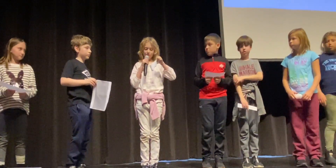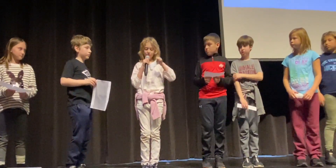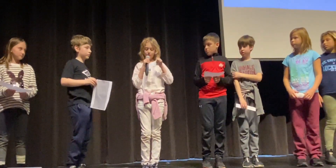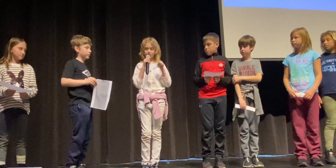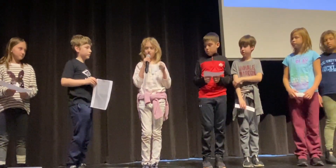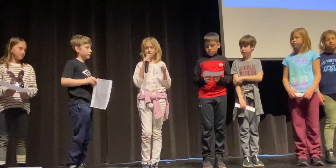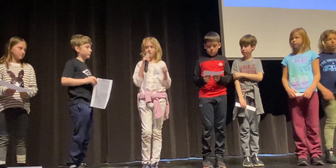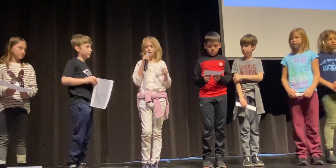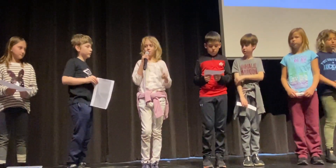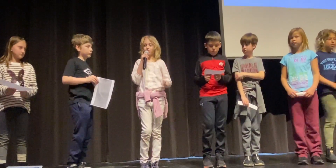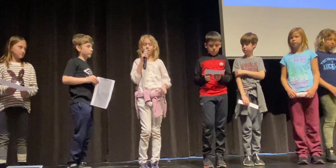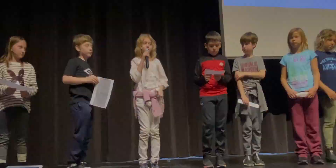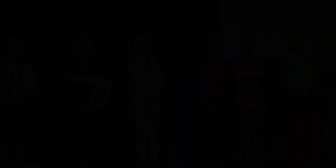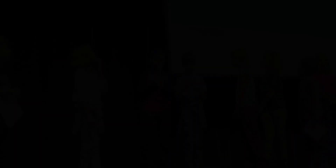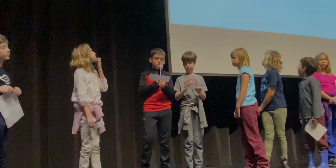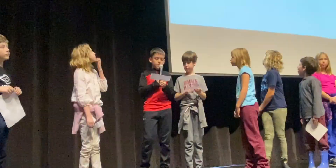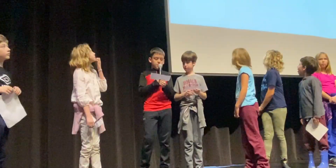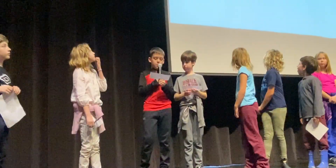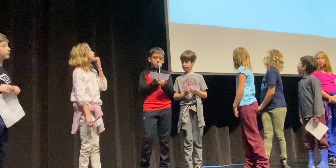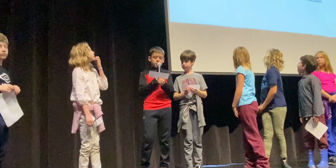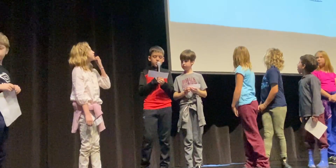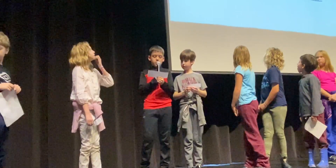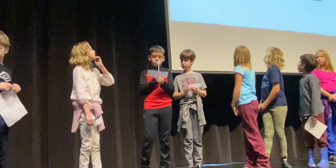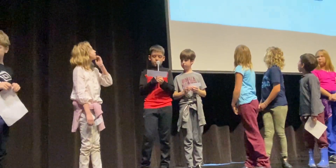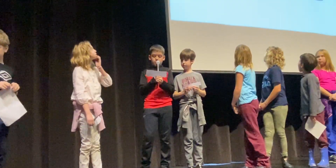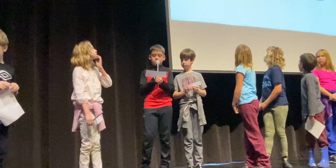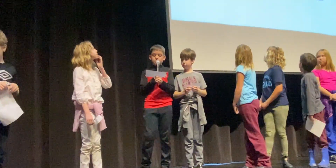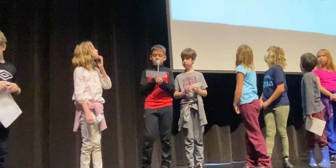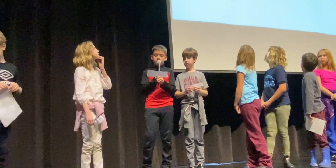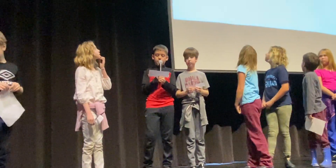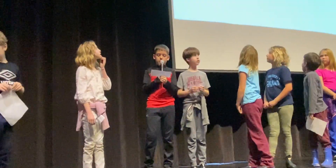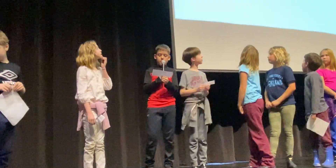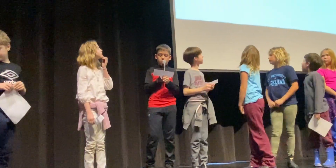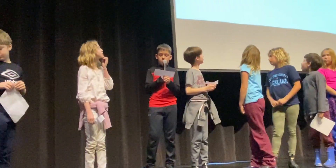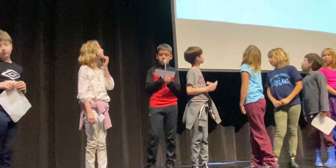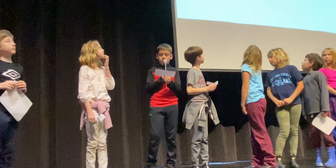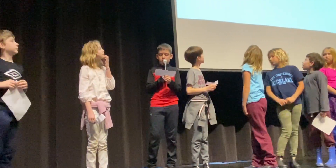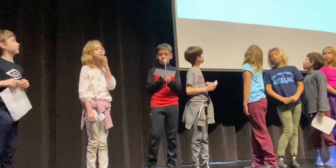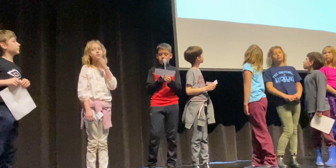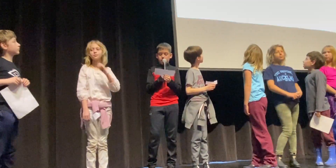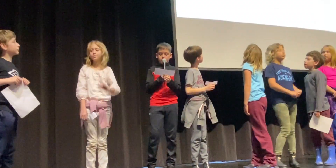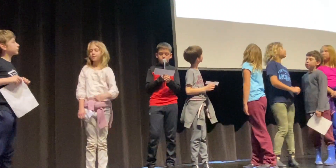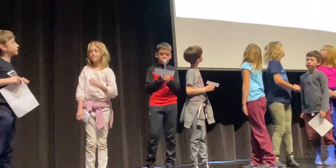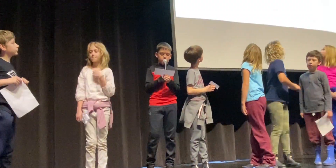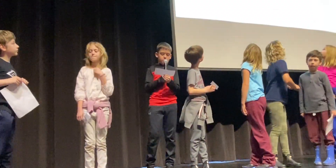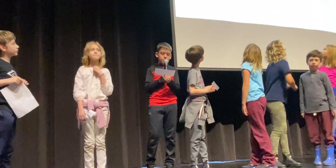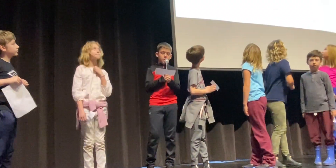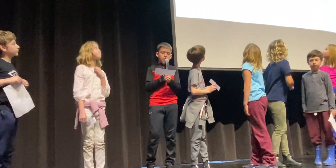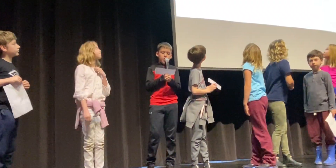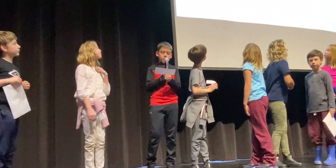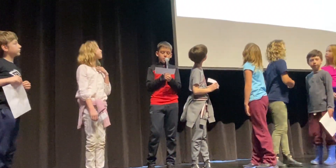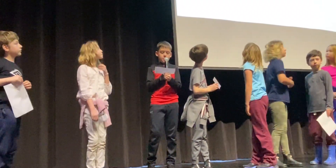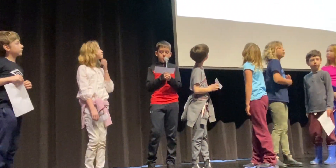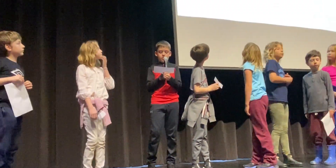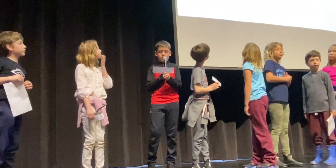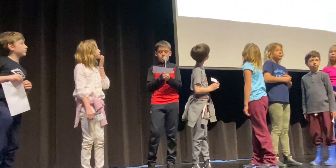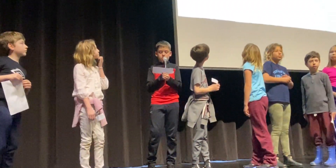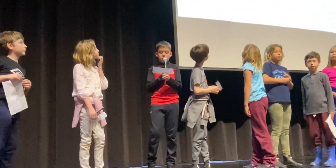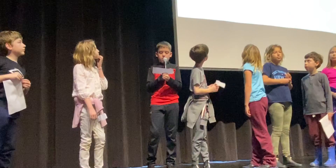hands, face, and body. If you watched the Super Bowl, you may have seen someone signing the national anthem as it was being sung.